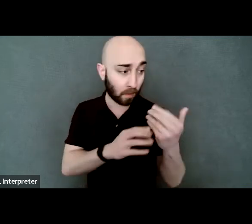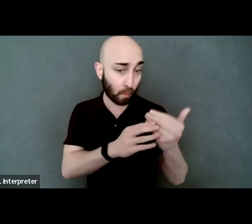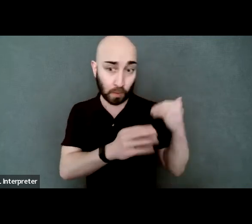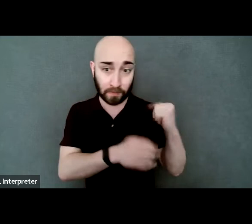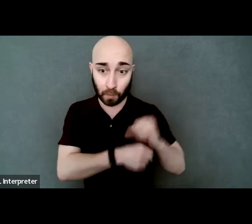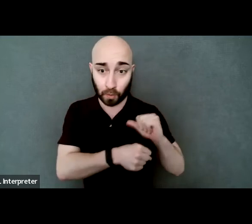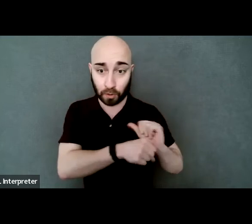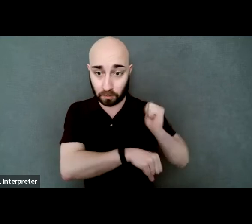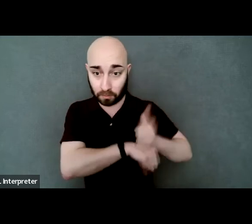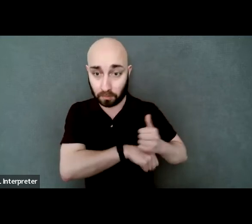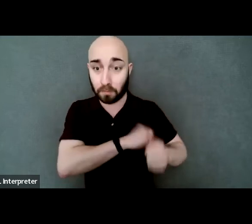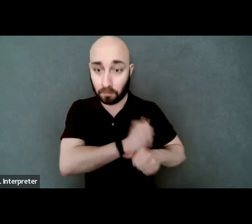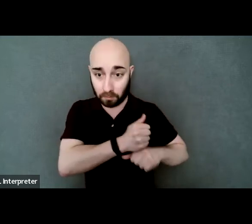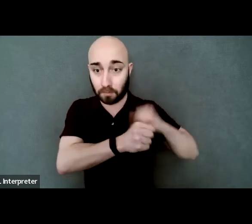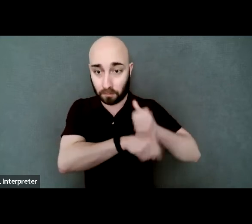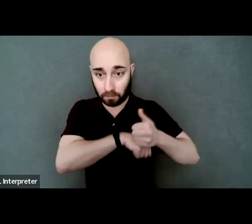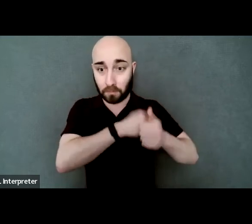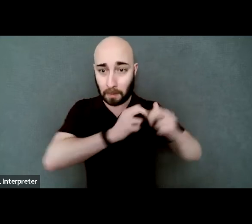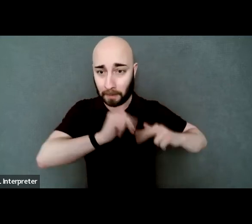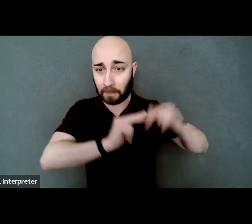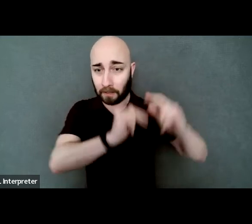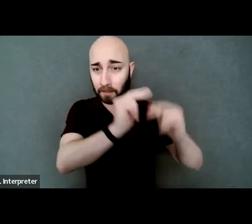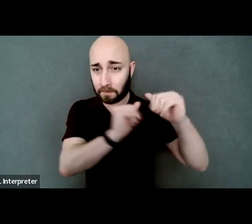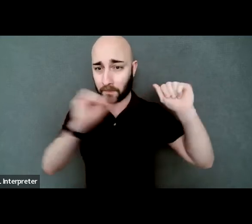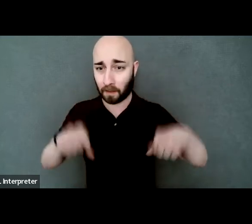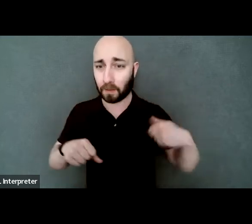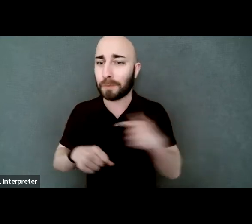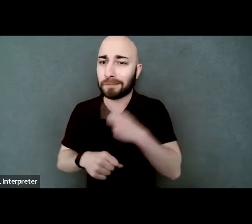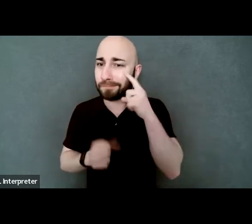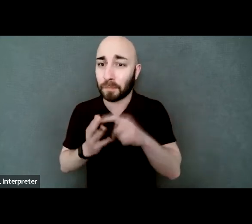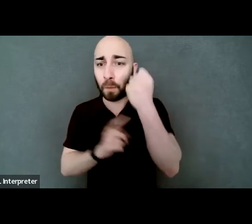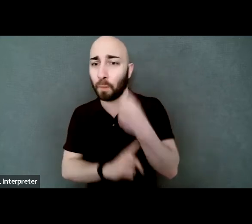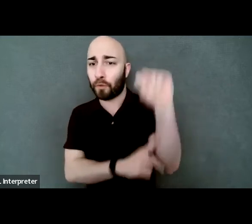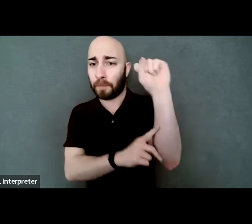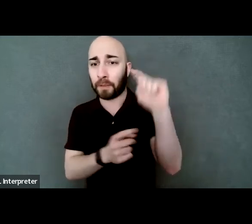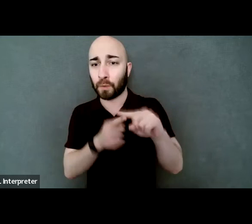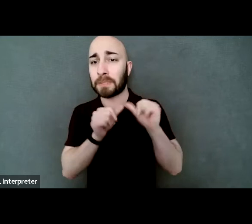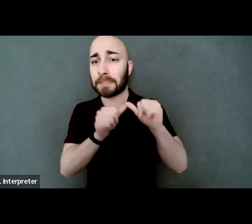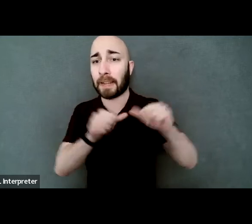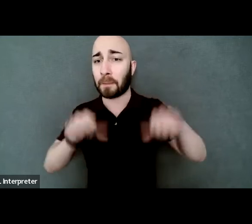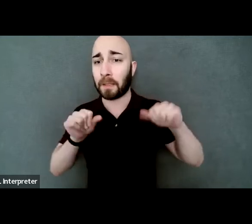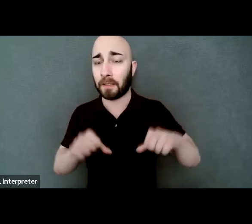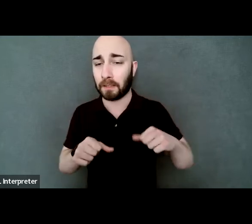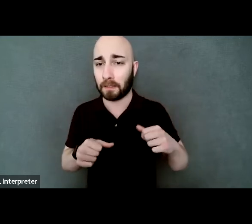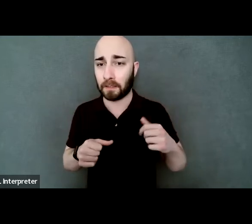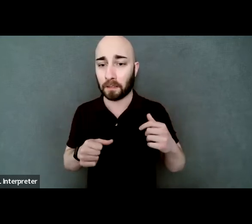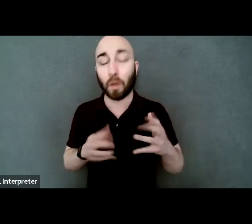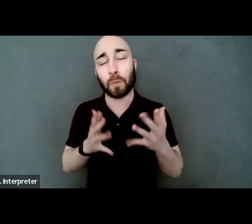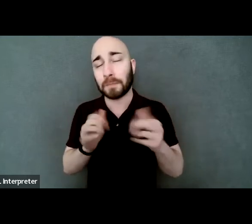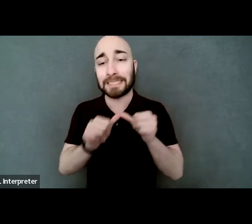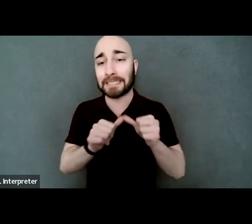done. We see it as being a movement towards sustainability,